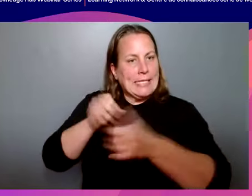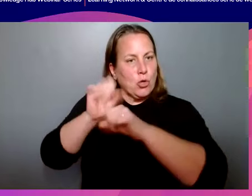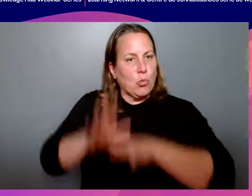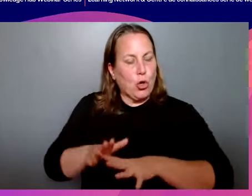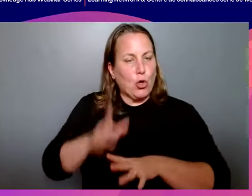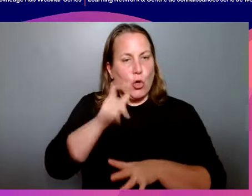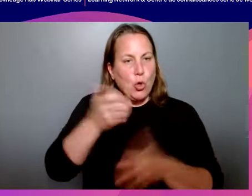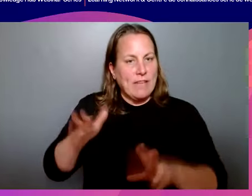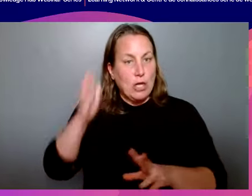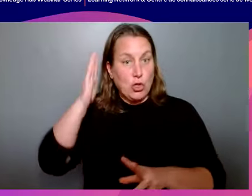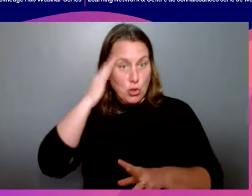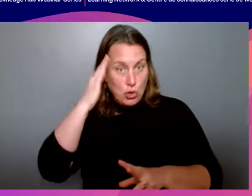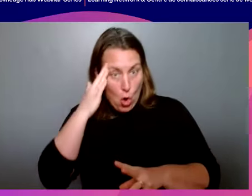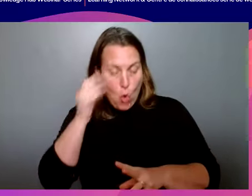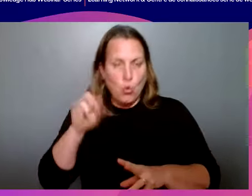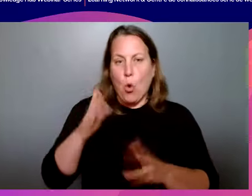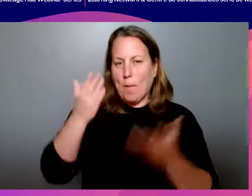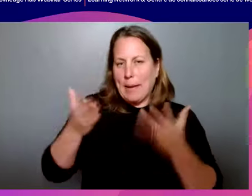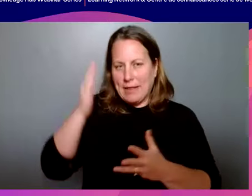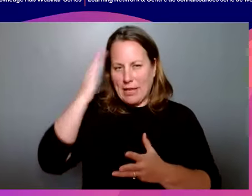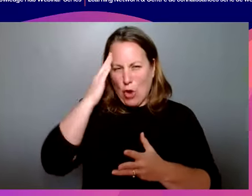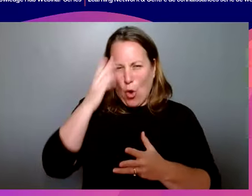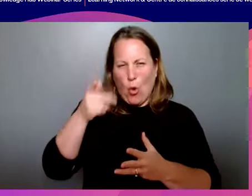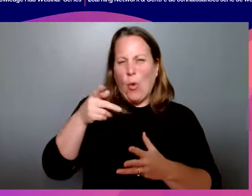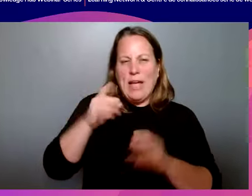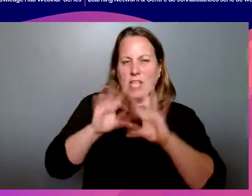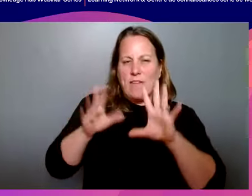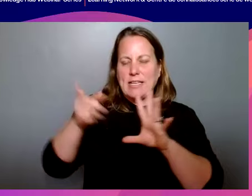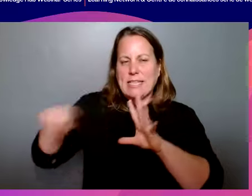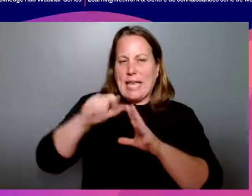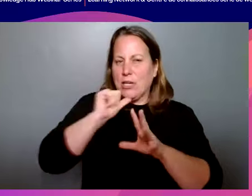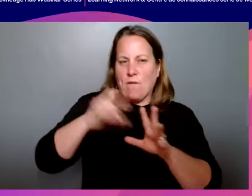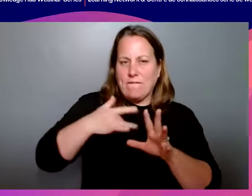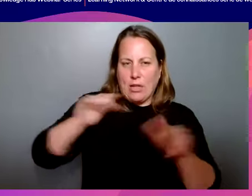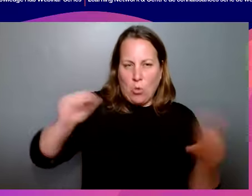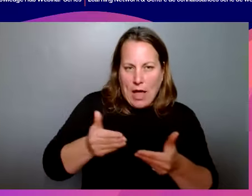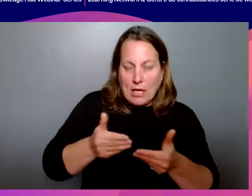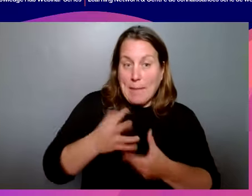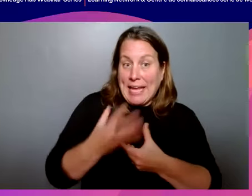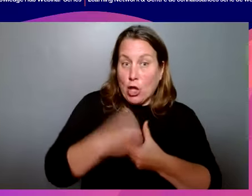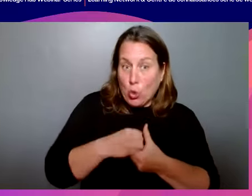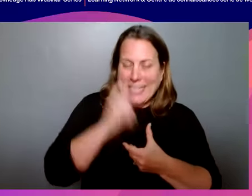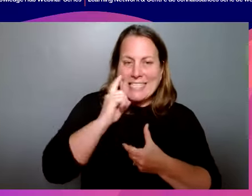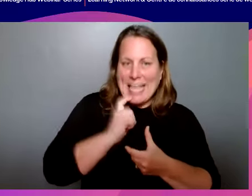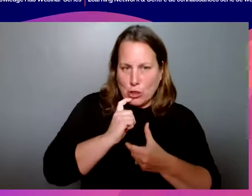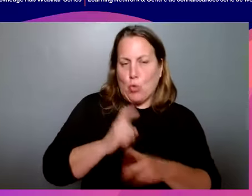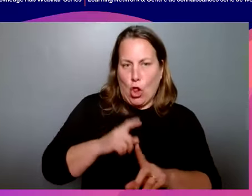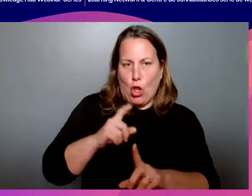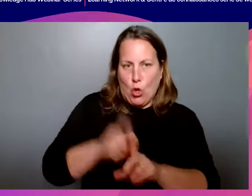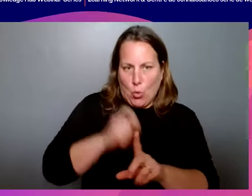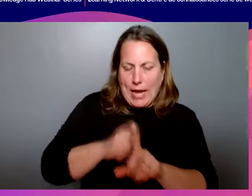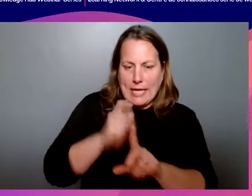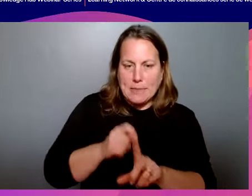or ought reasonably to be known as unwelcome, including sexual harassment. This also includes harassment and